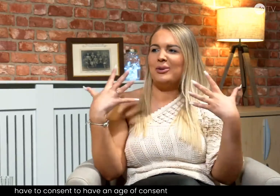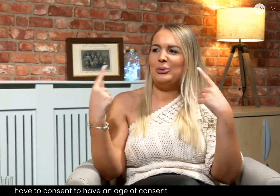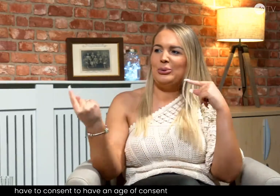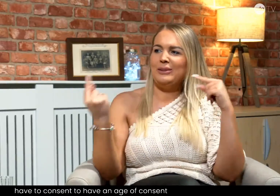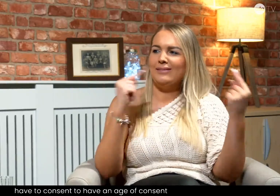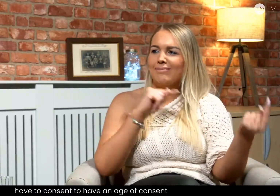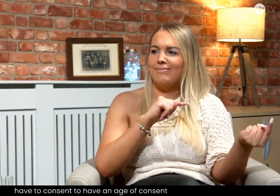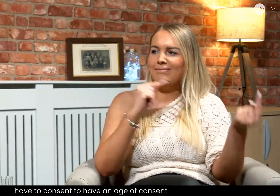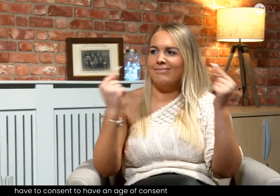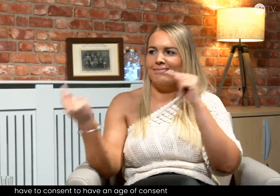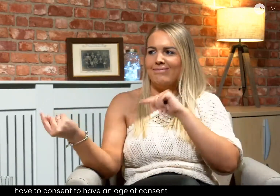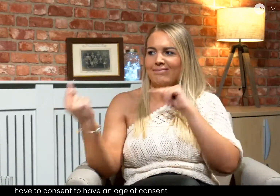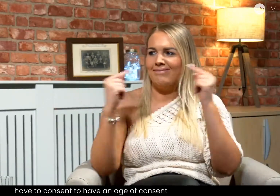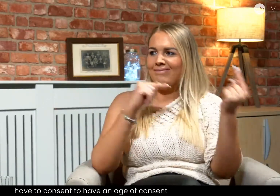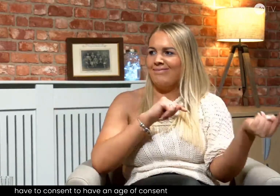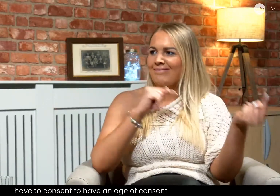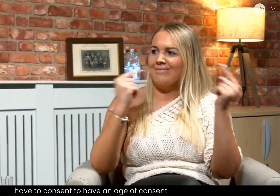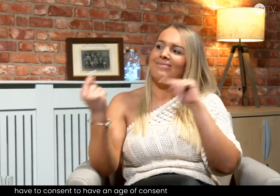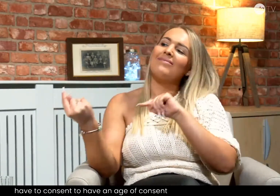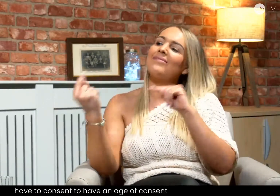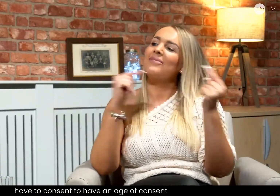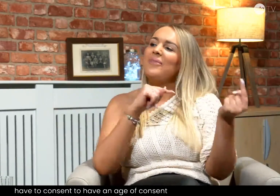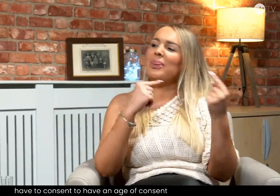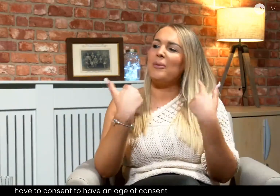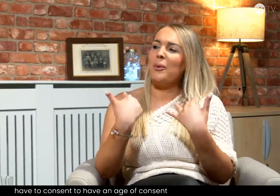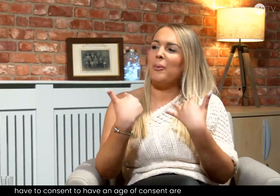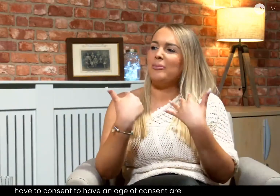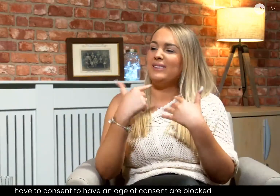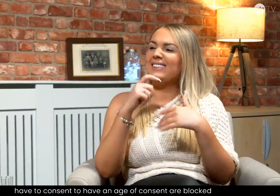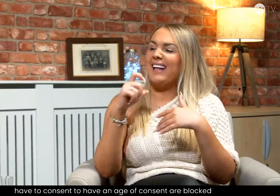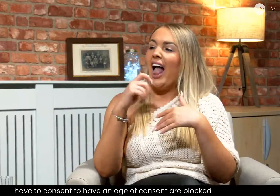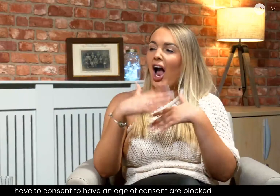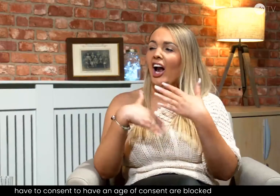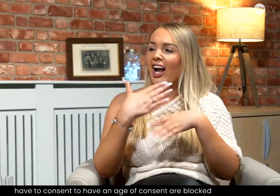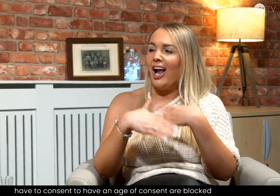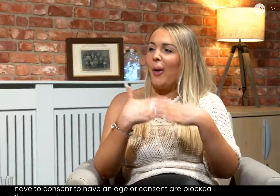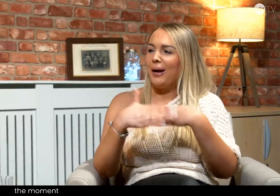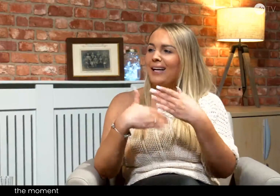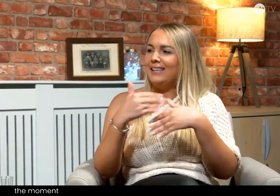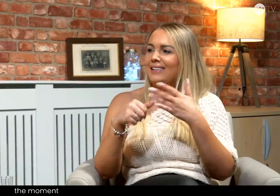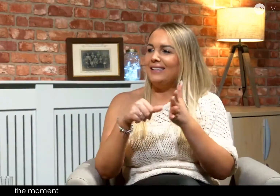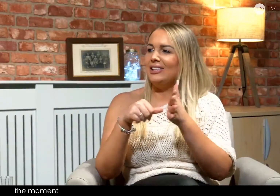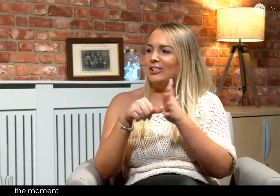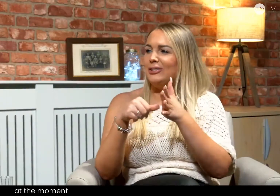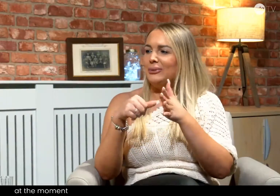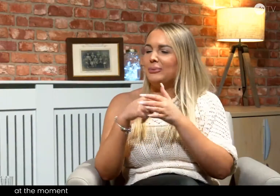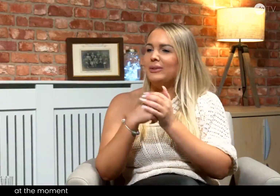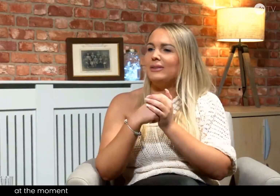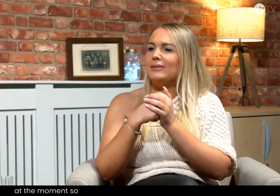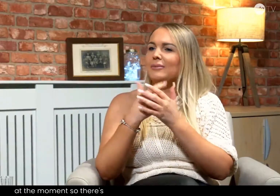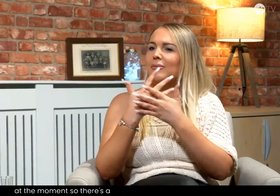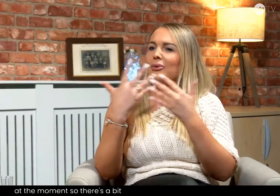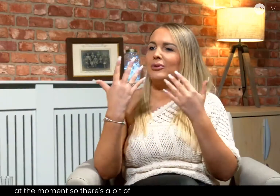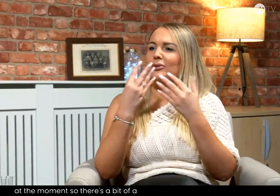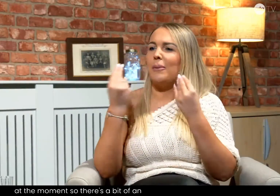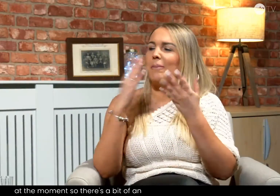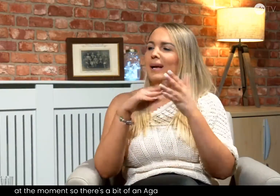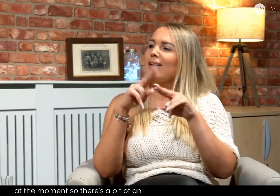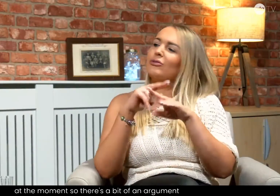So I think younger people are blocked at the moment. So there's a bit of an argument which is ongoing. That's an ongoing issue